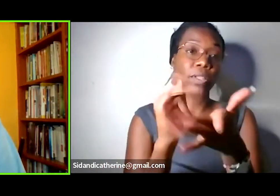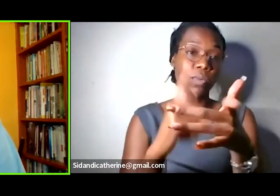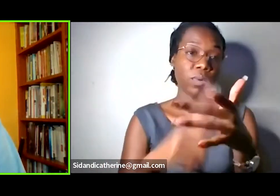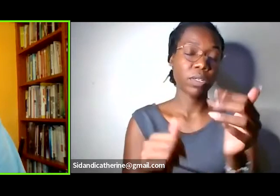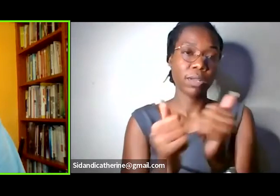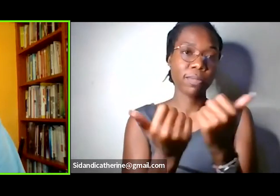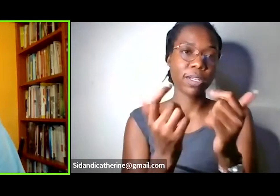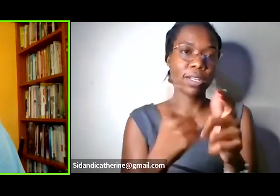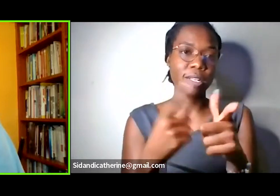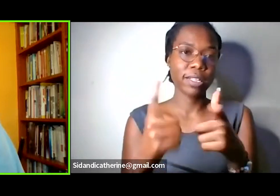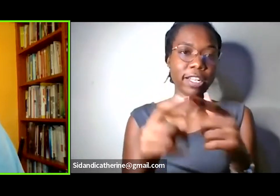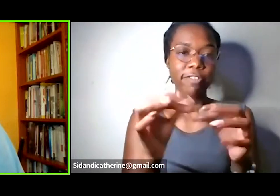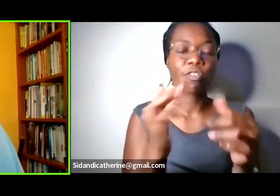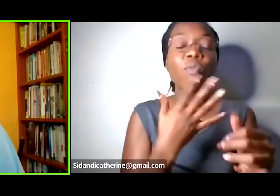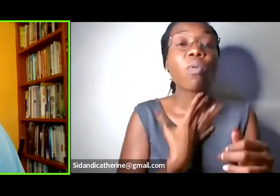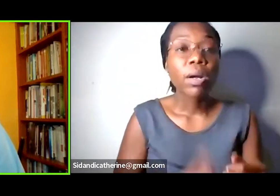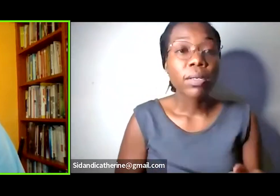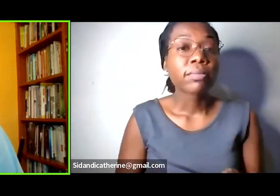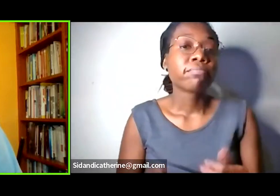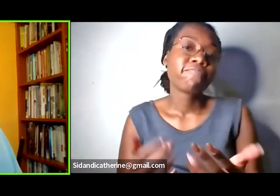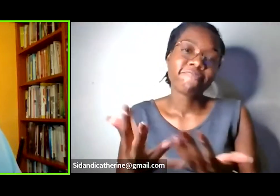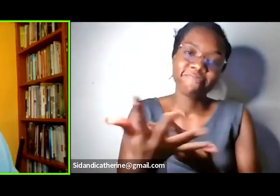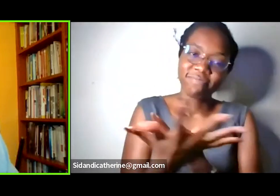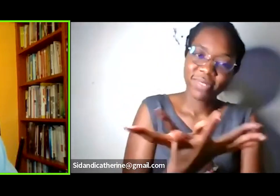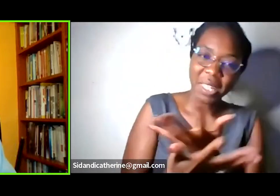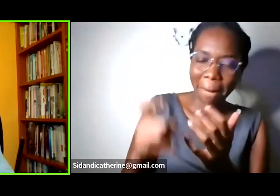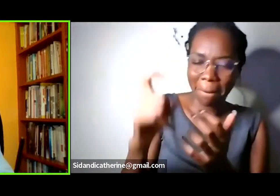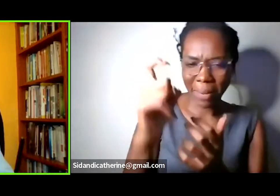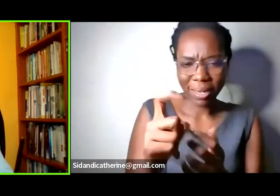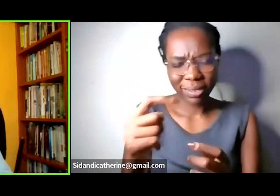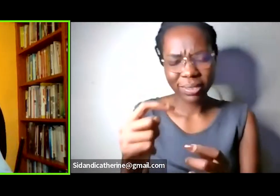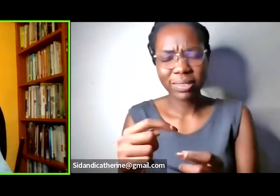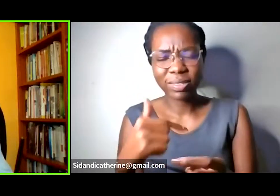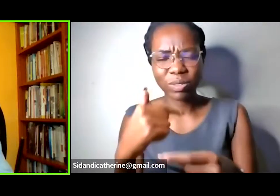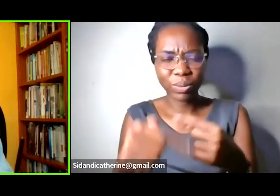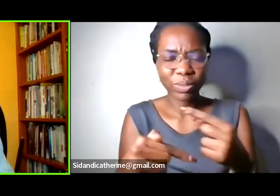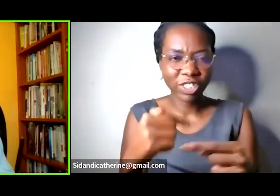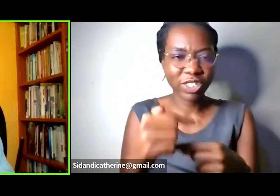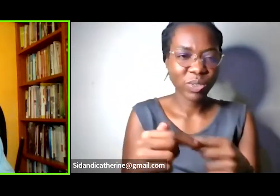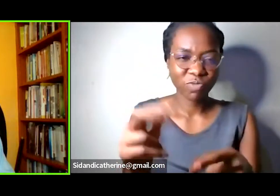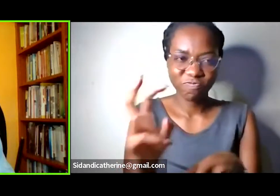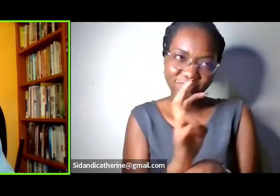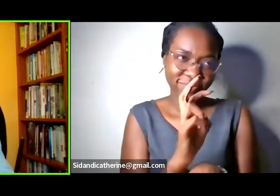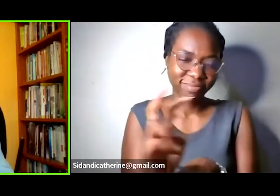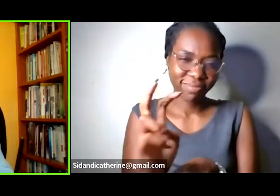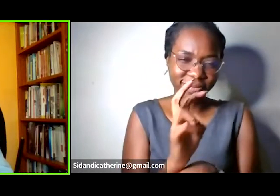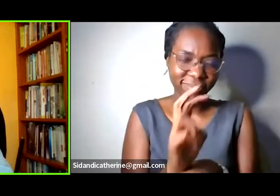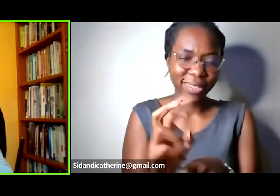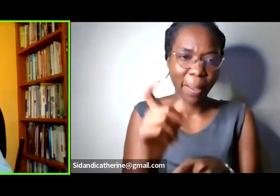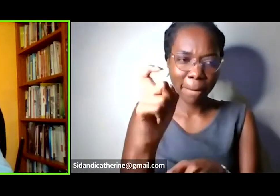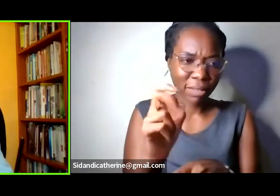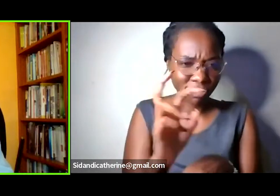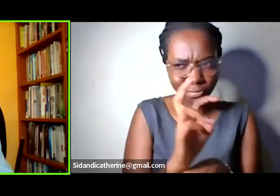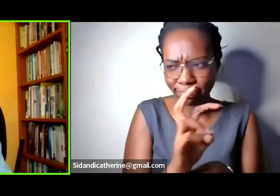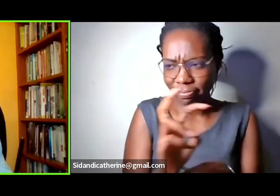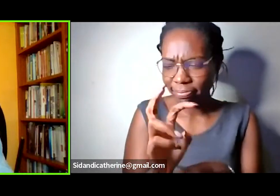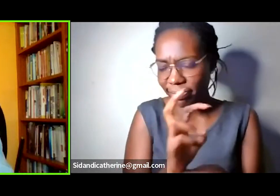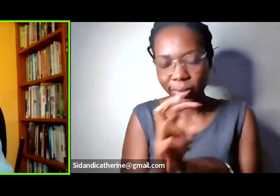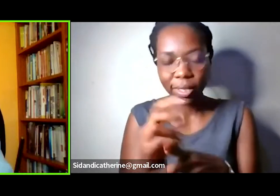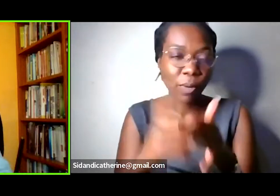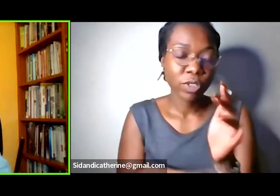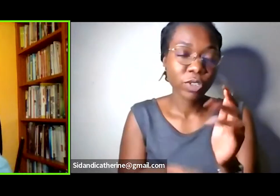Mind, so that they can buy. How do you engage customers after you've really cracked the numbers? No, first of all, let's talk